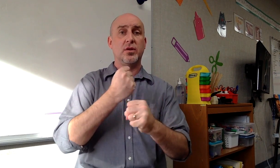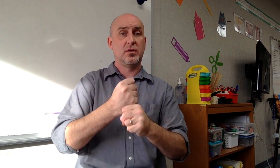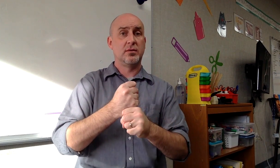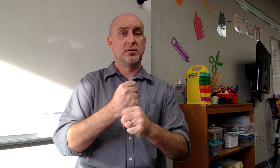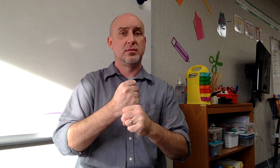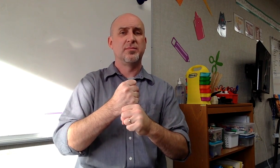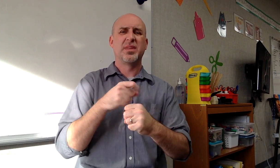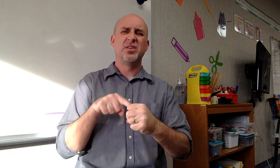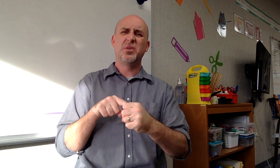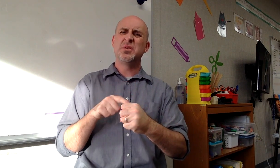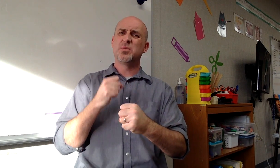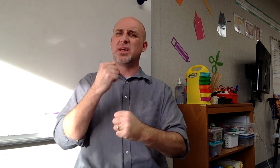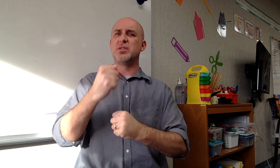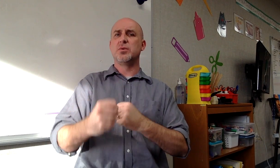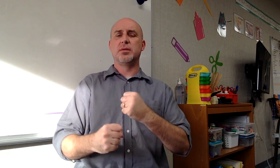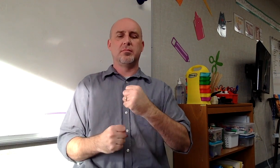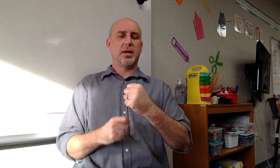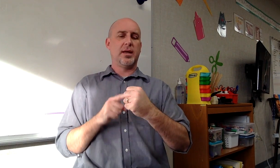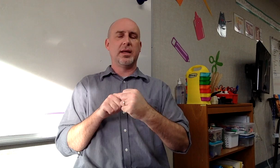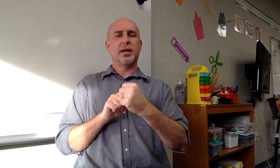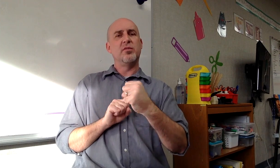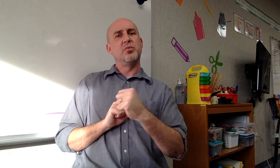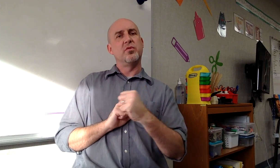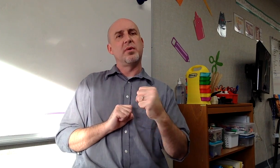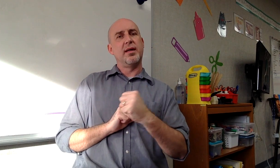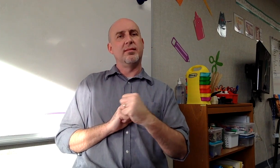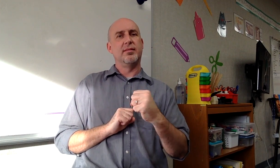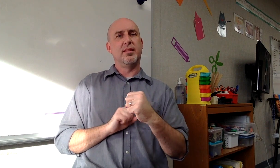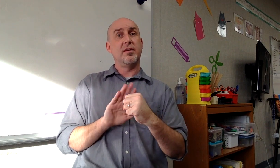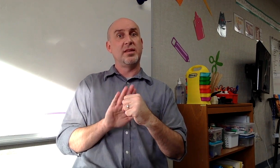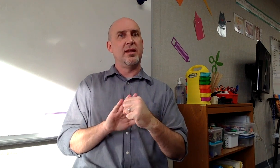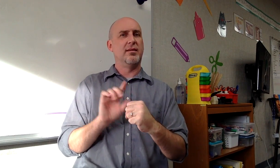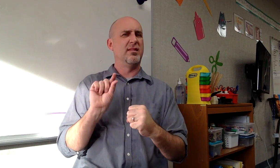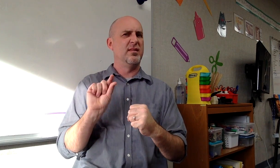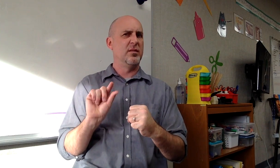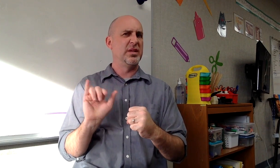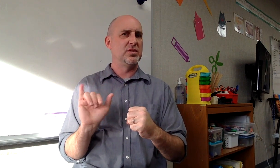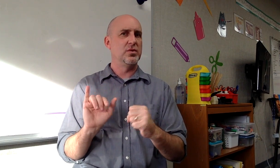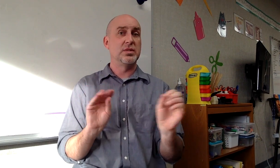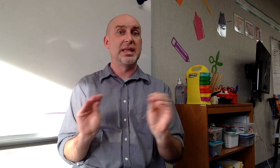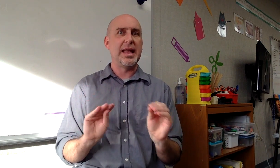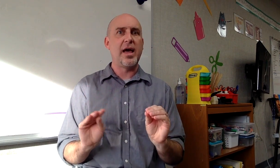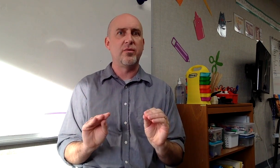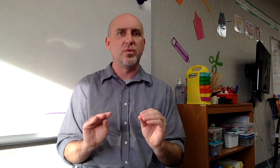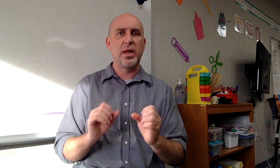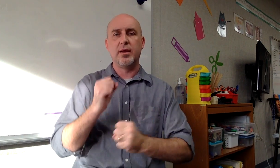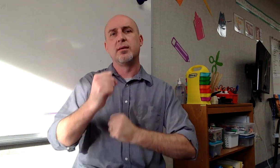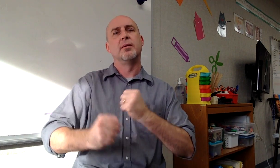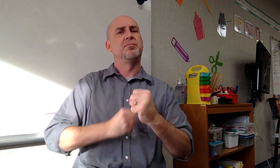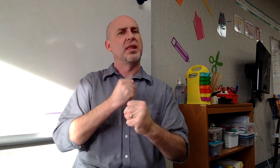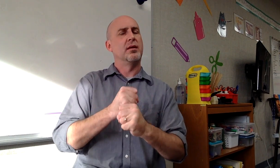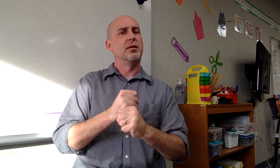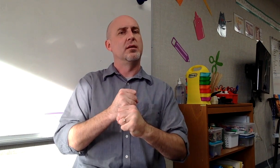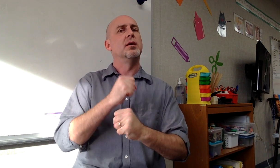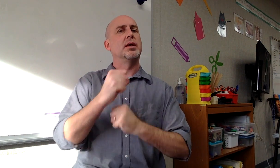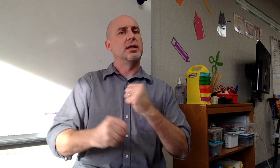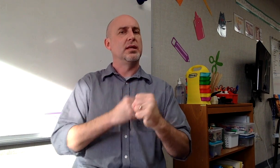year. You notice when I do it, I kind of move my left hand a little bit too to get it out of the way.